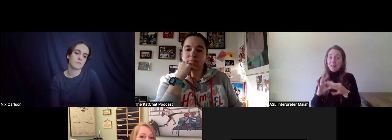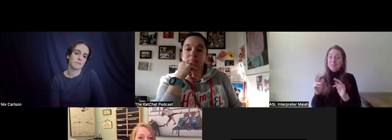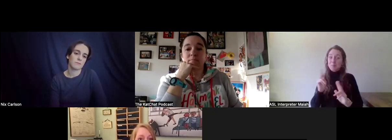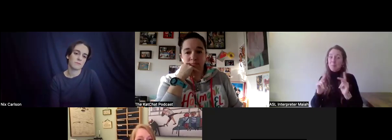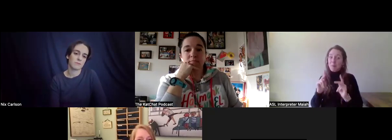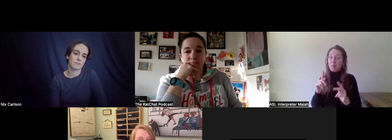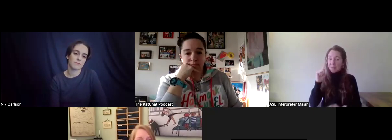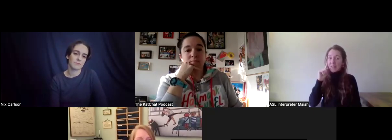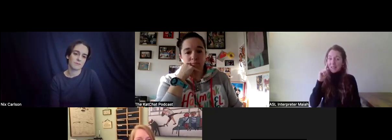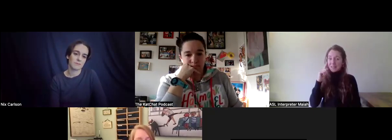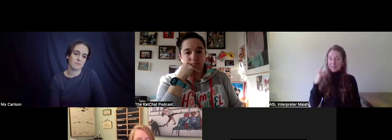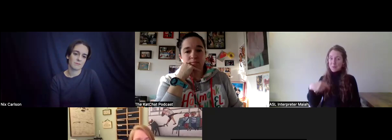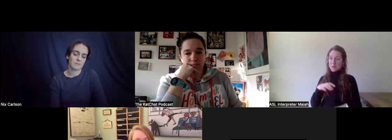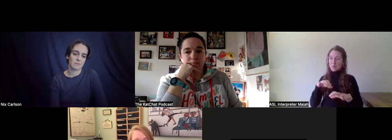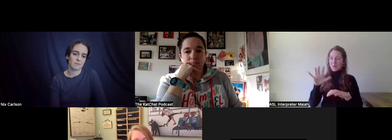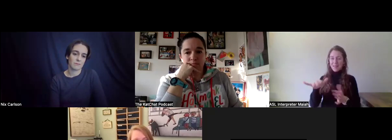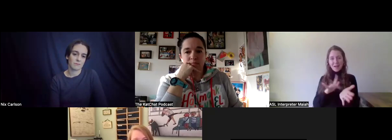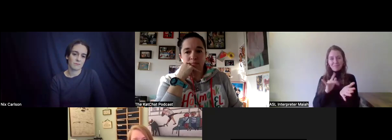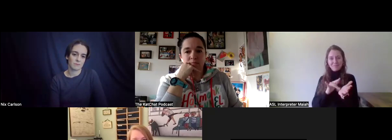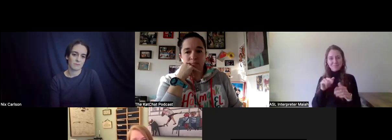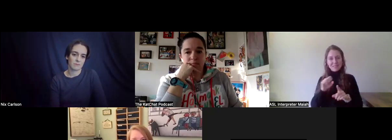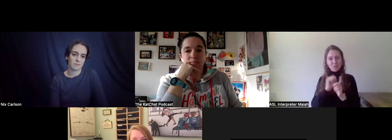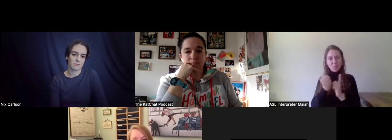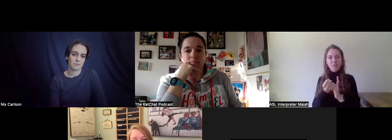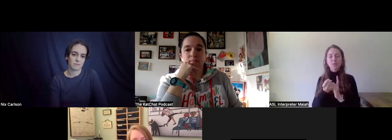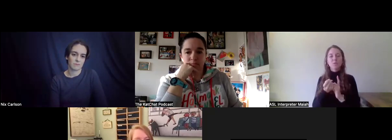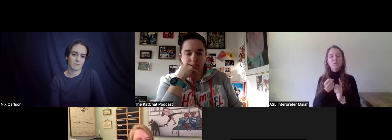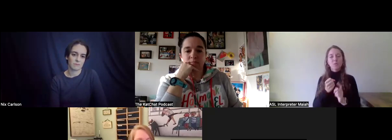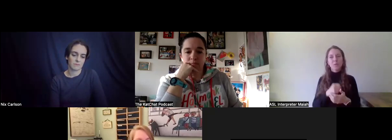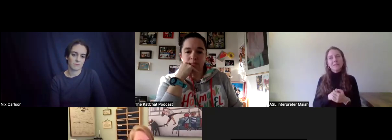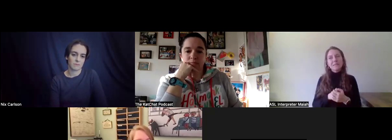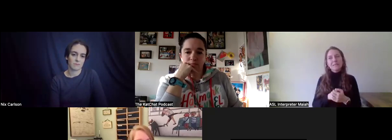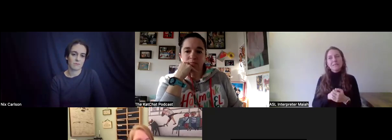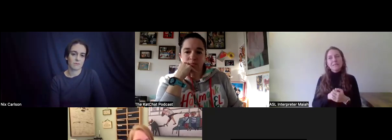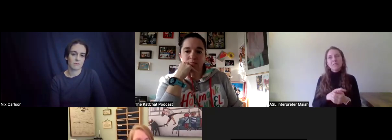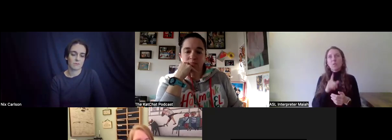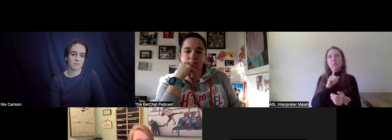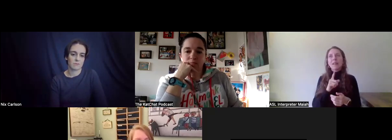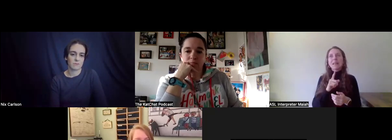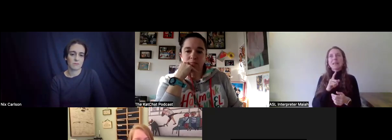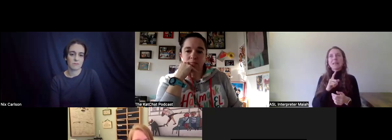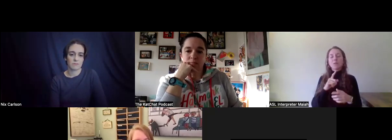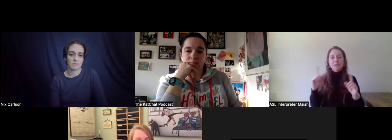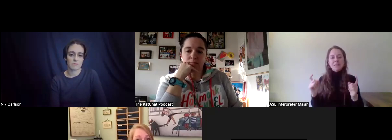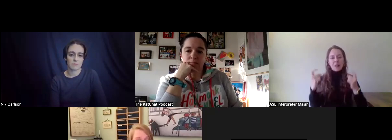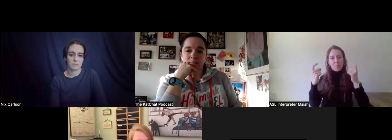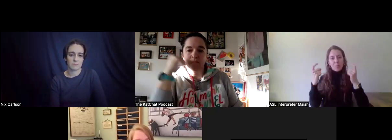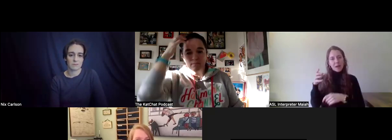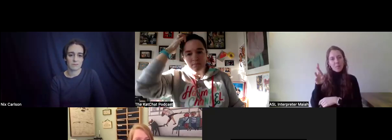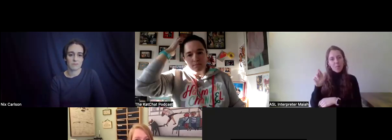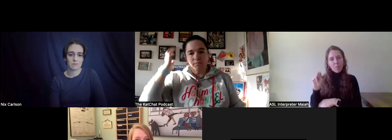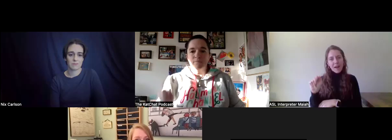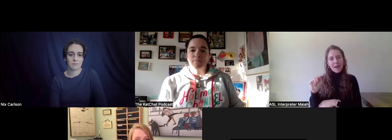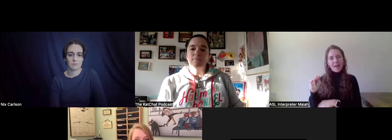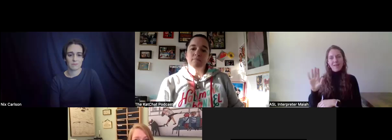no. And at the same time, it's like, we're celebrating Brennan and his work and his life, and it's his birthday,